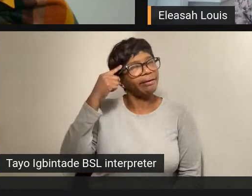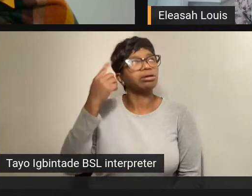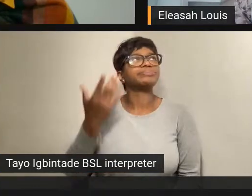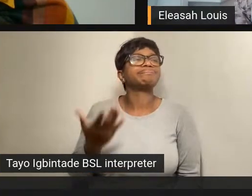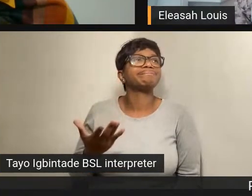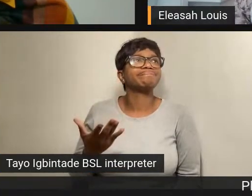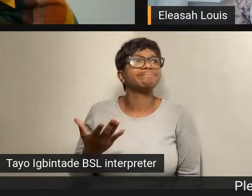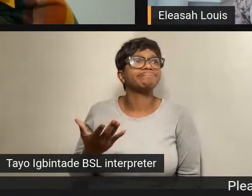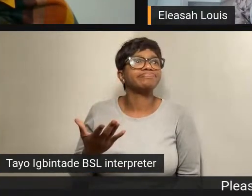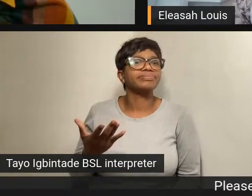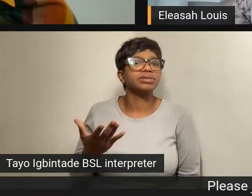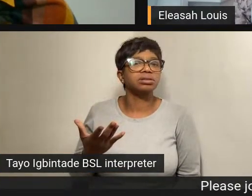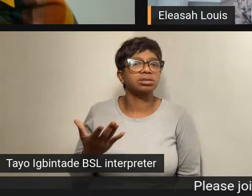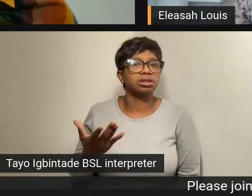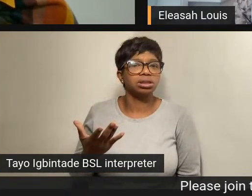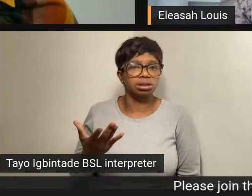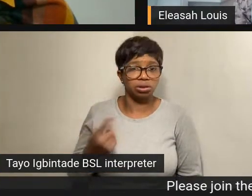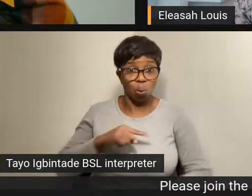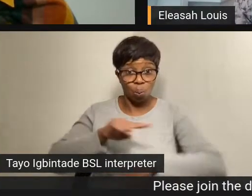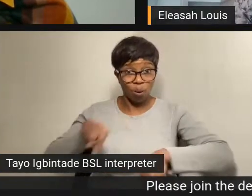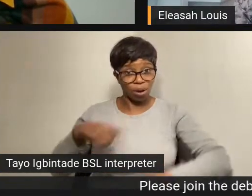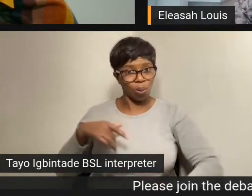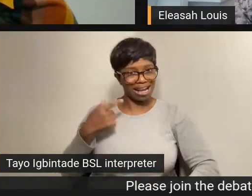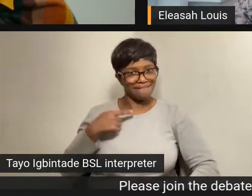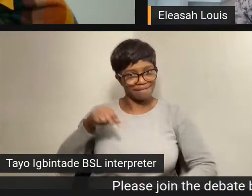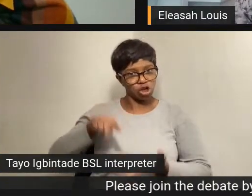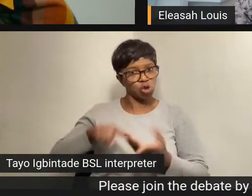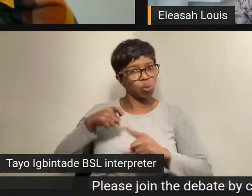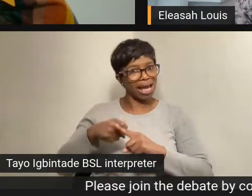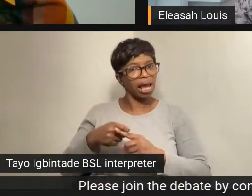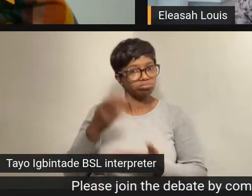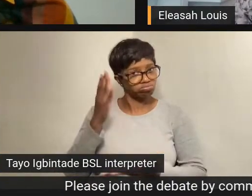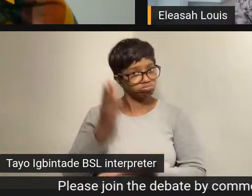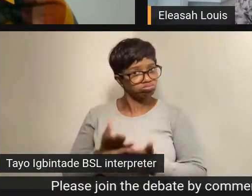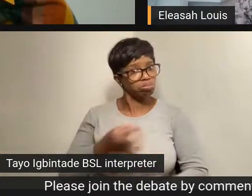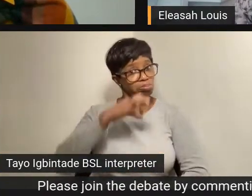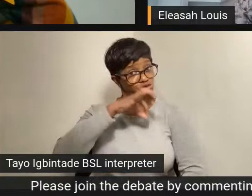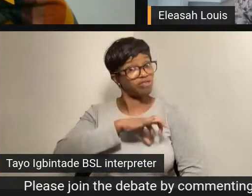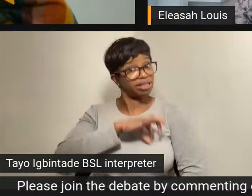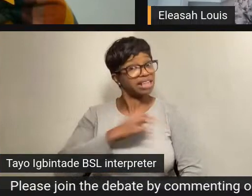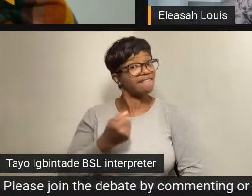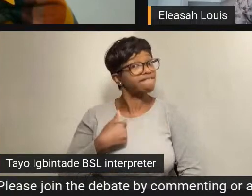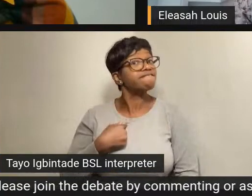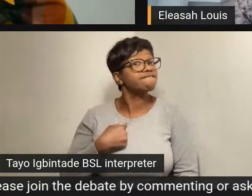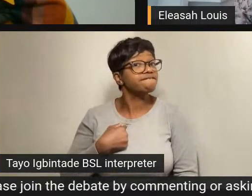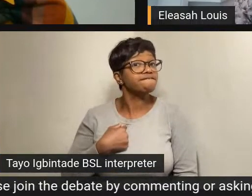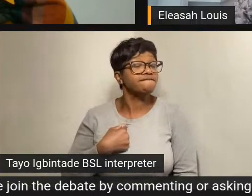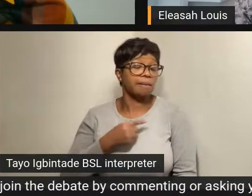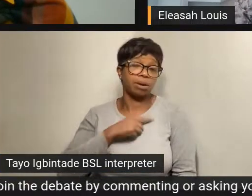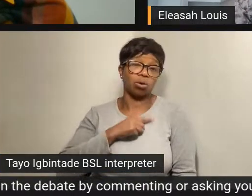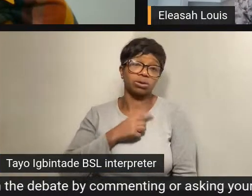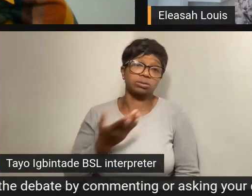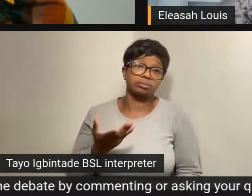for those of us who live in the UK, we are privileged in that